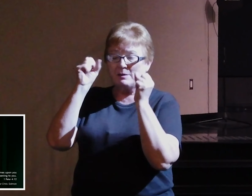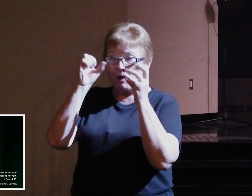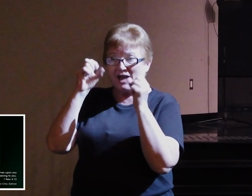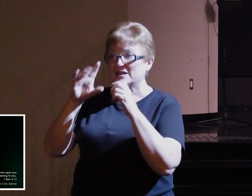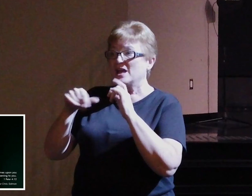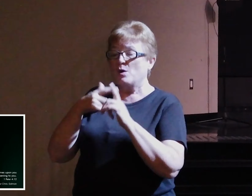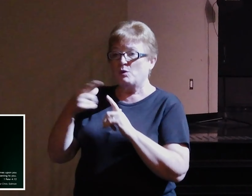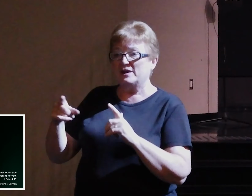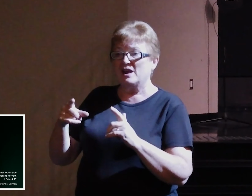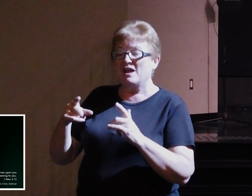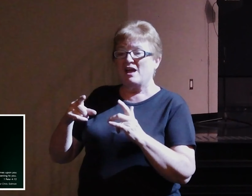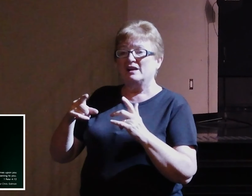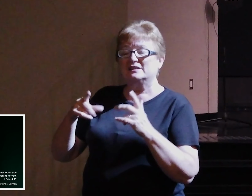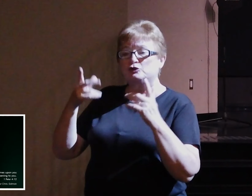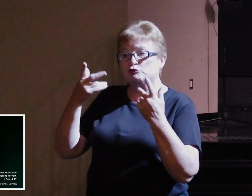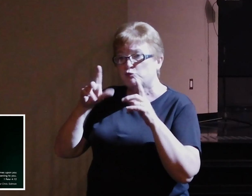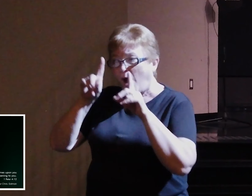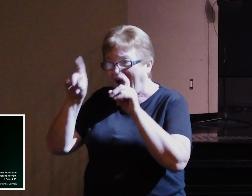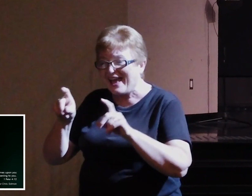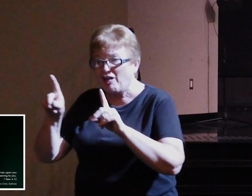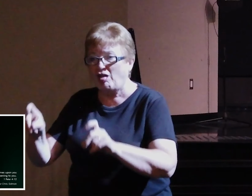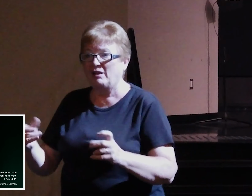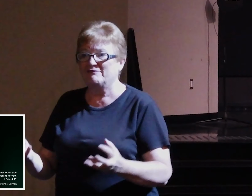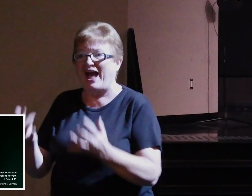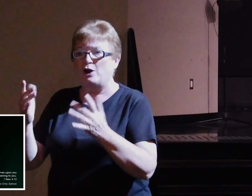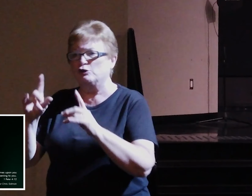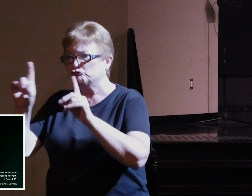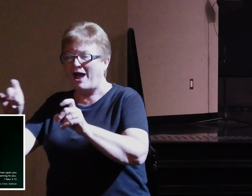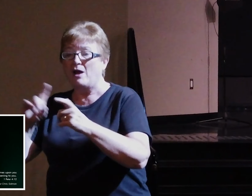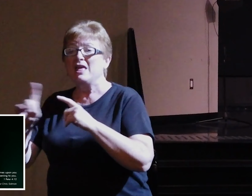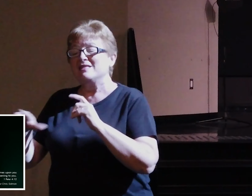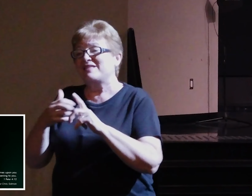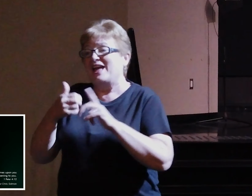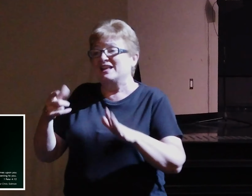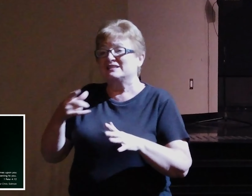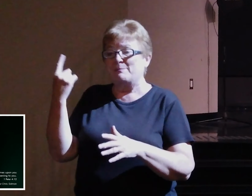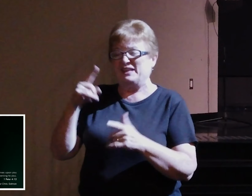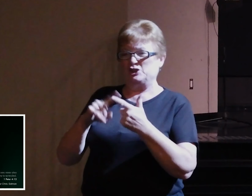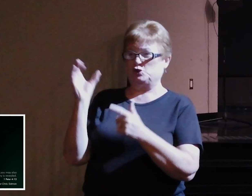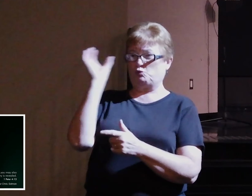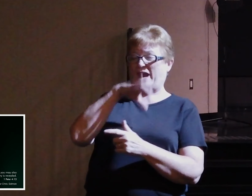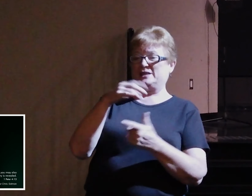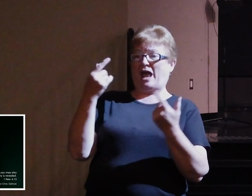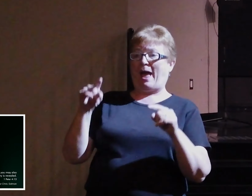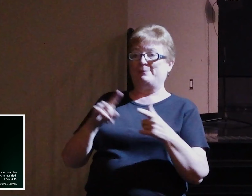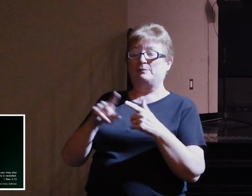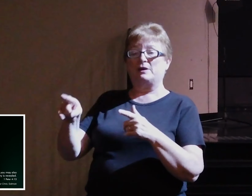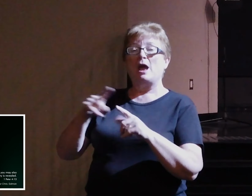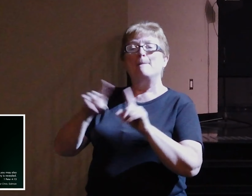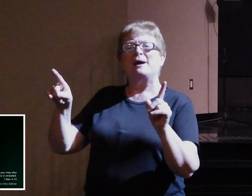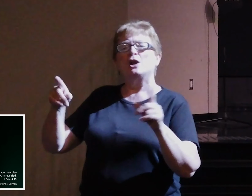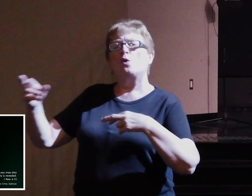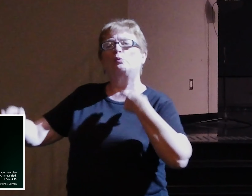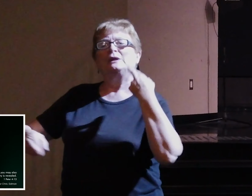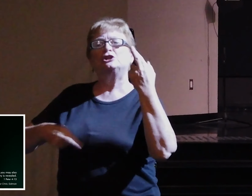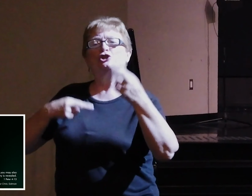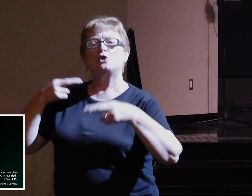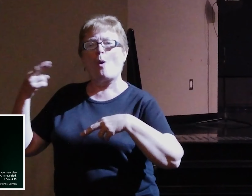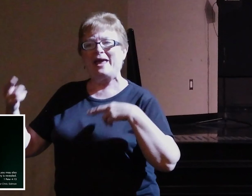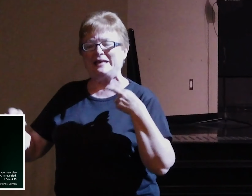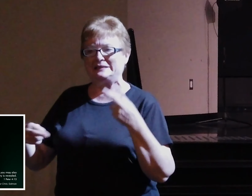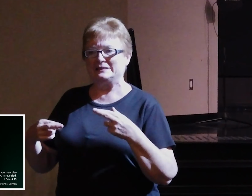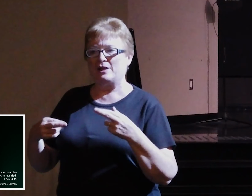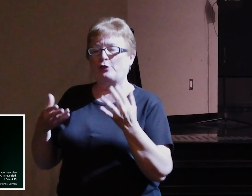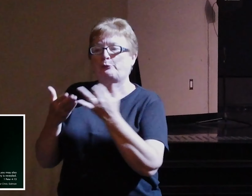comes upon you to test you as though something strange were happening to you, but rejoice insofar as you share Christ's